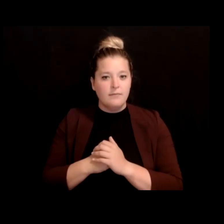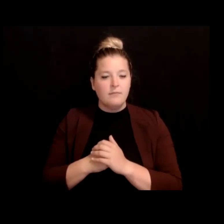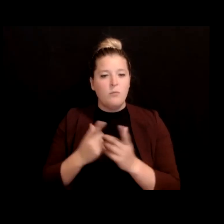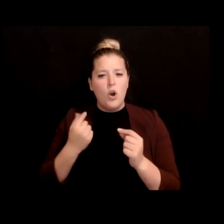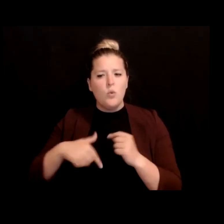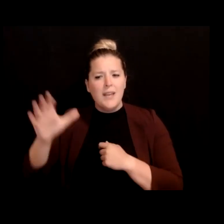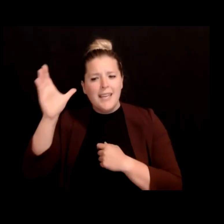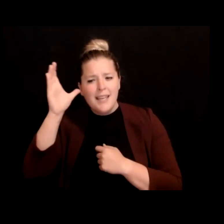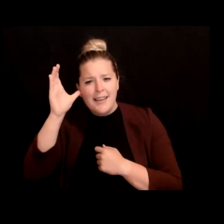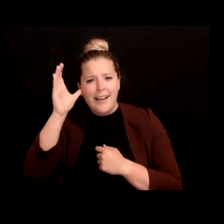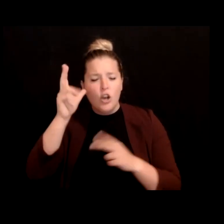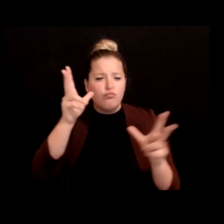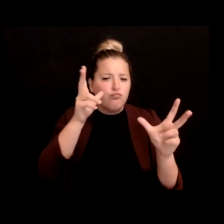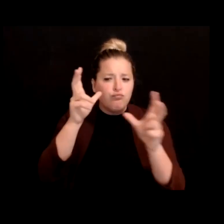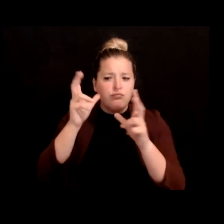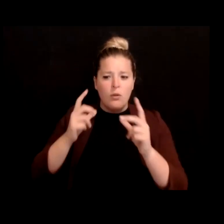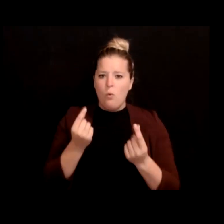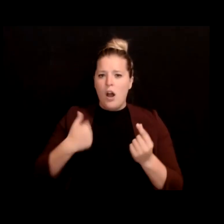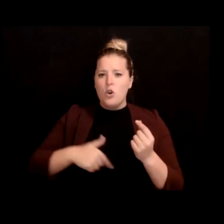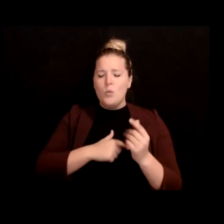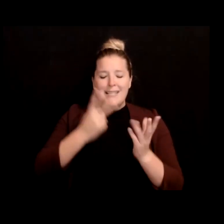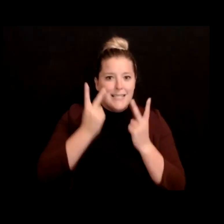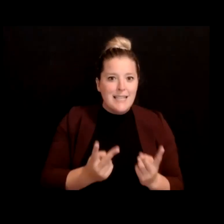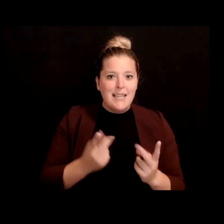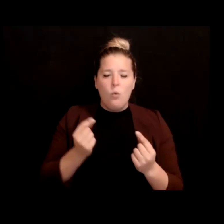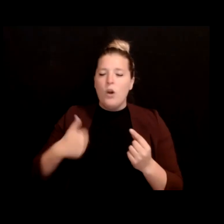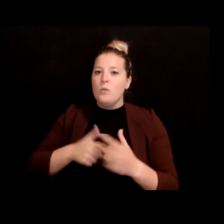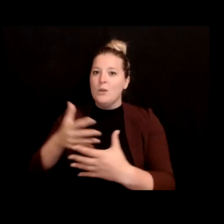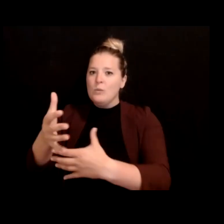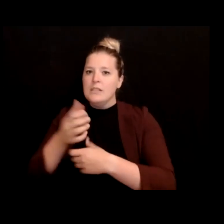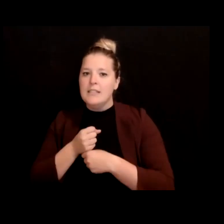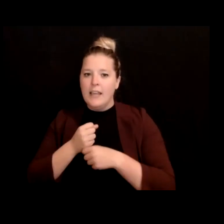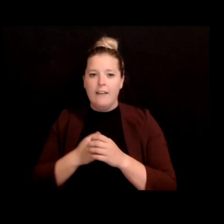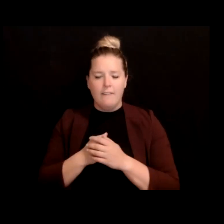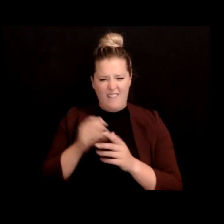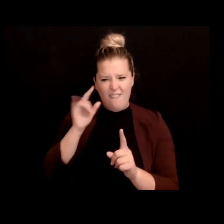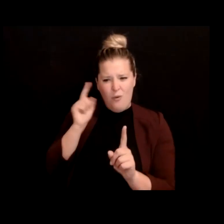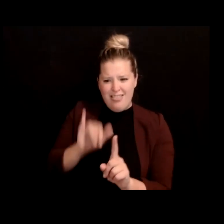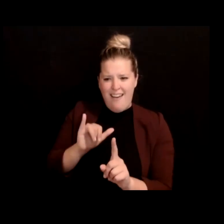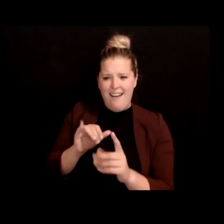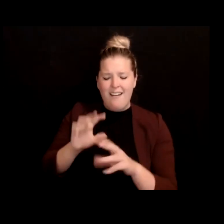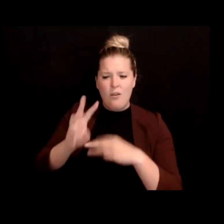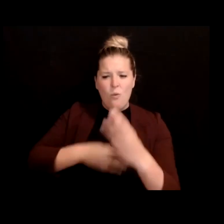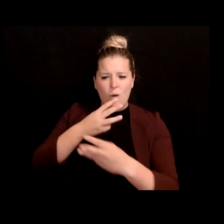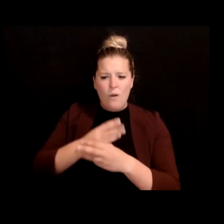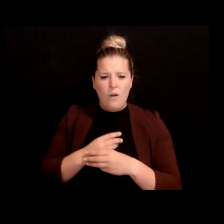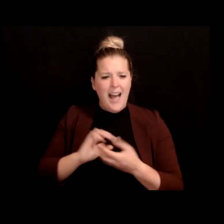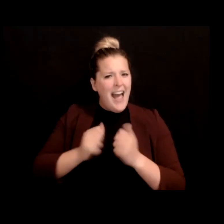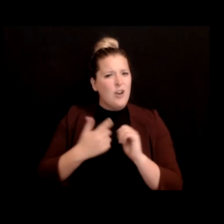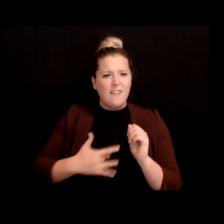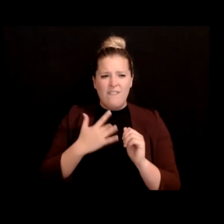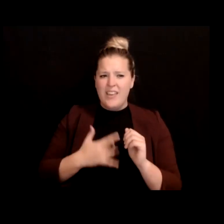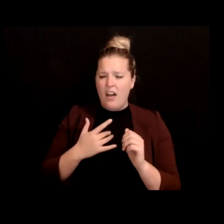we witness? What do we receive? What does it feel like to be cared for? What